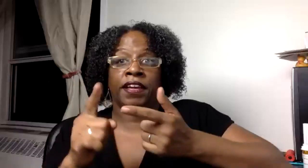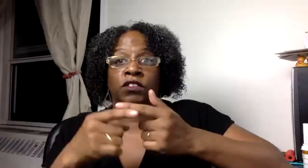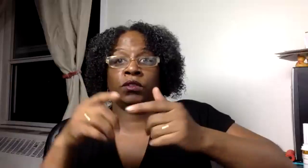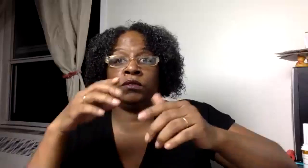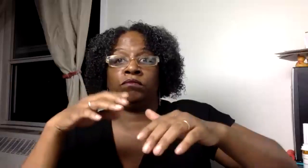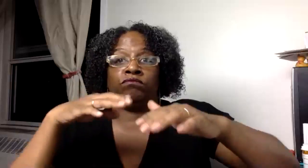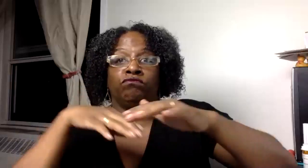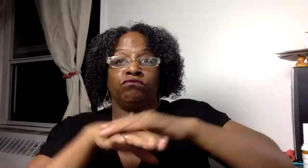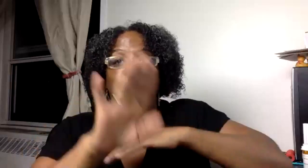graduation,